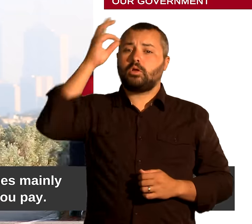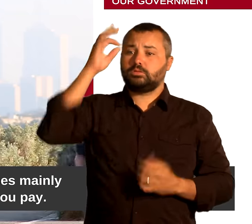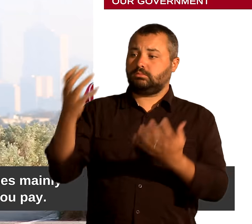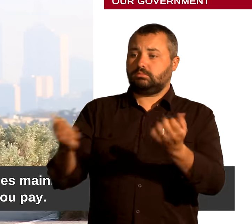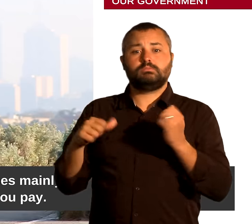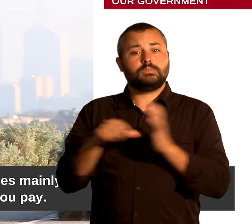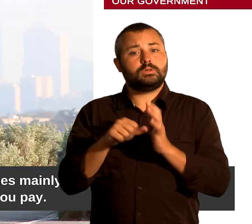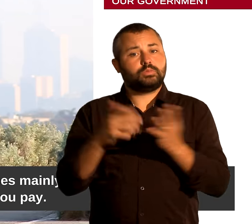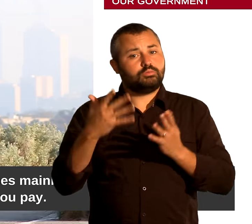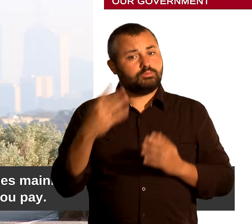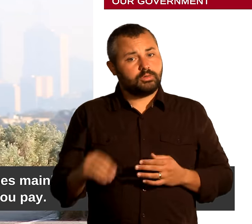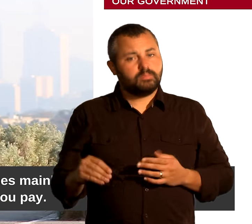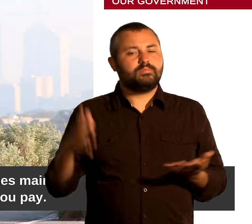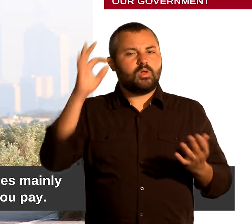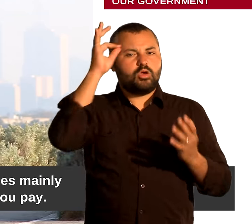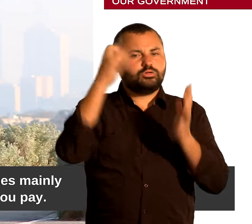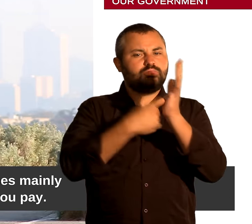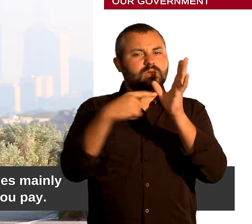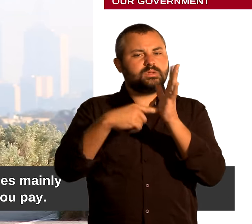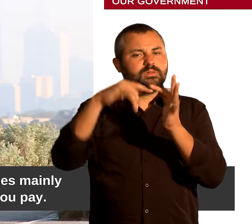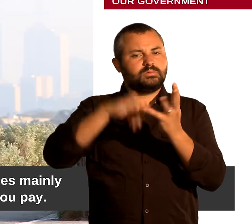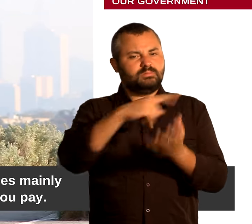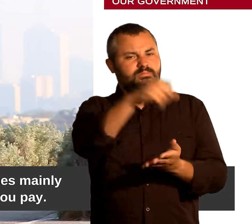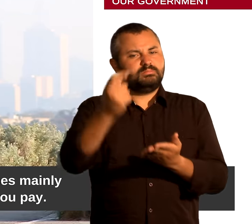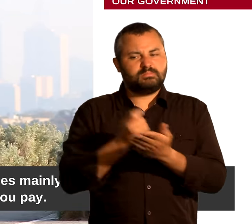The council's income comes mainly from the council rates you pay.